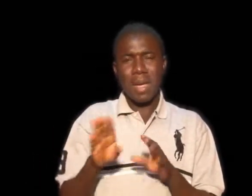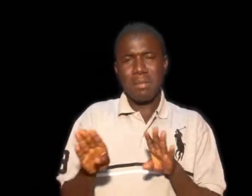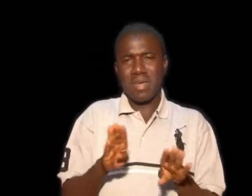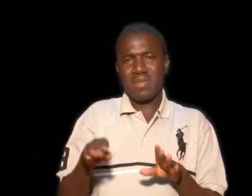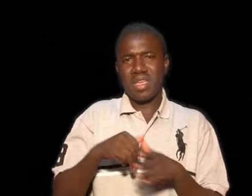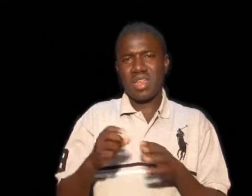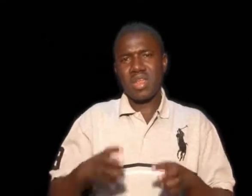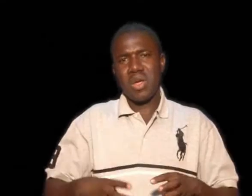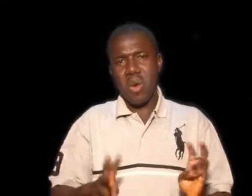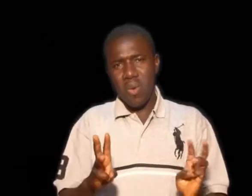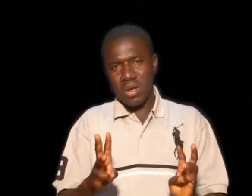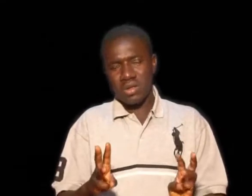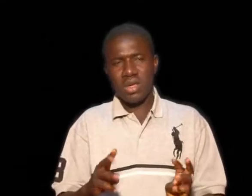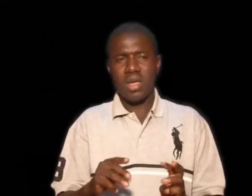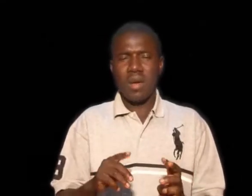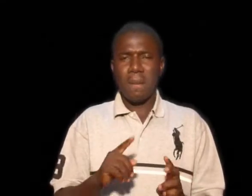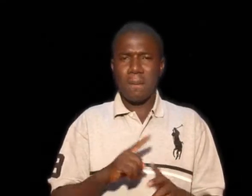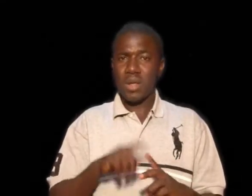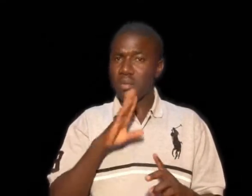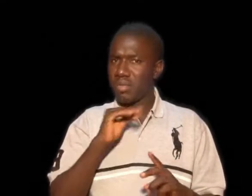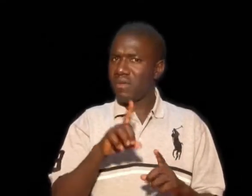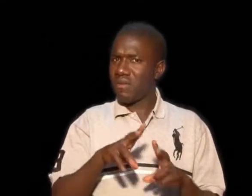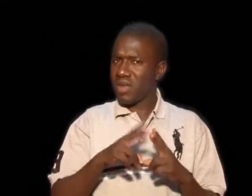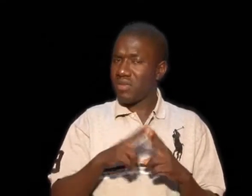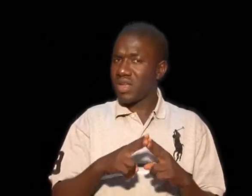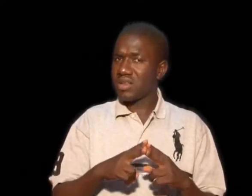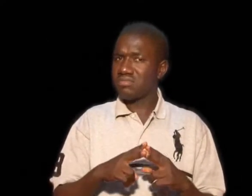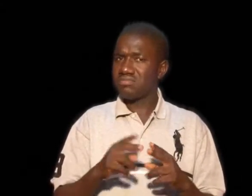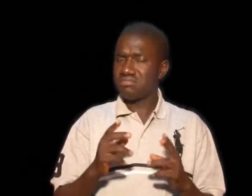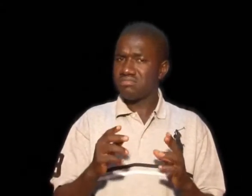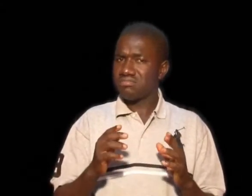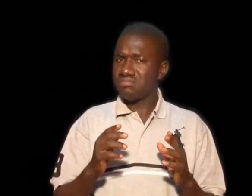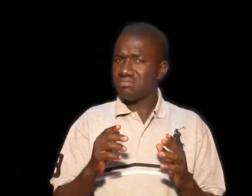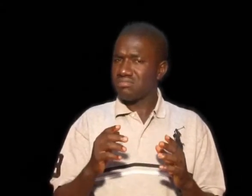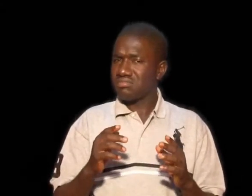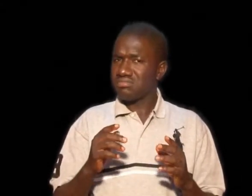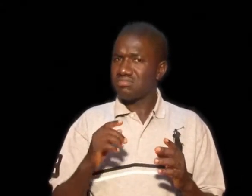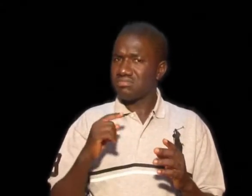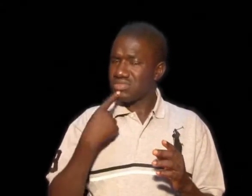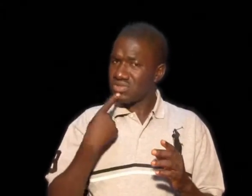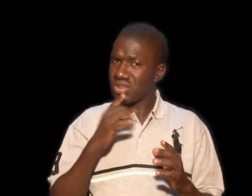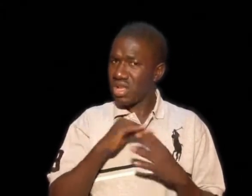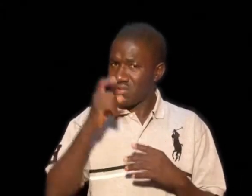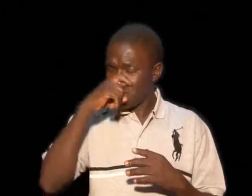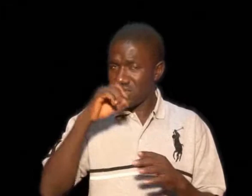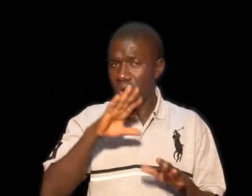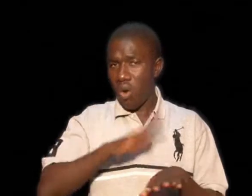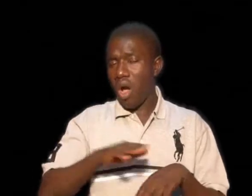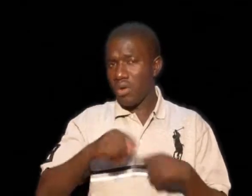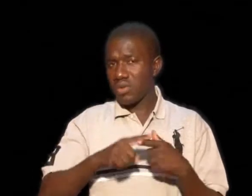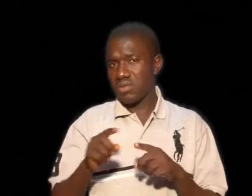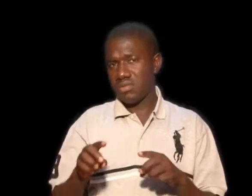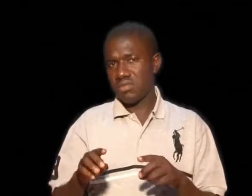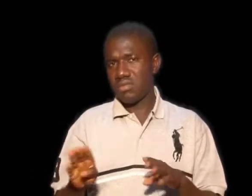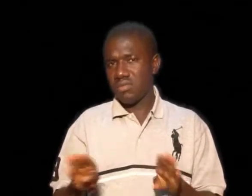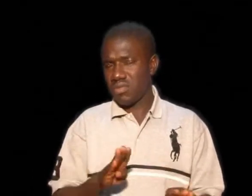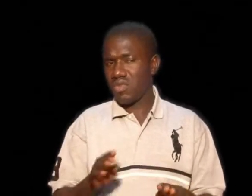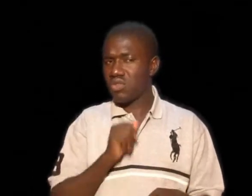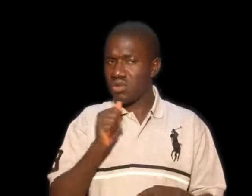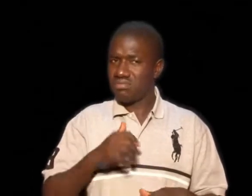in unusual or surprising ways. Be sensitive to how you behave and how your actions might cause someone to react. Don't